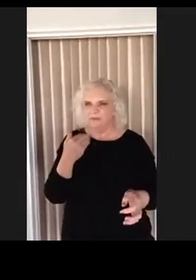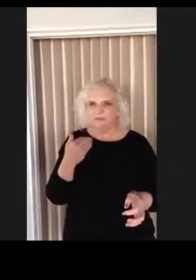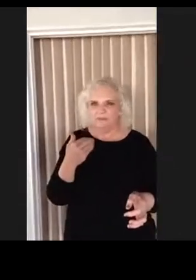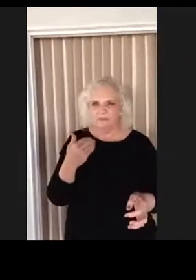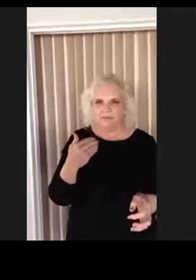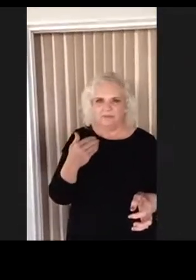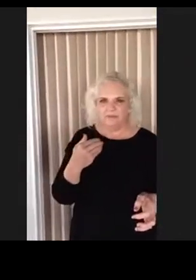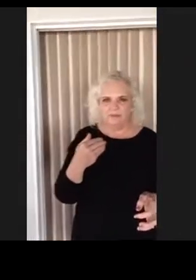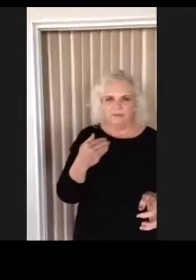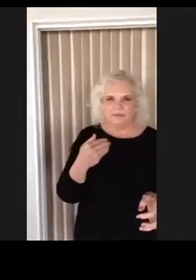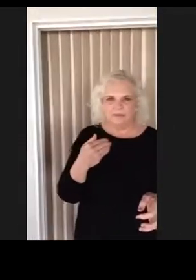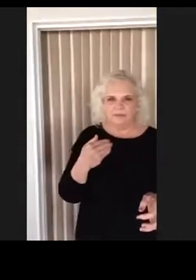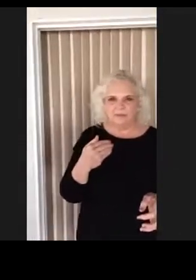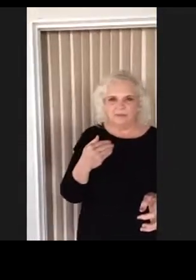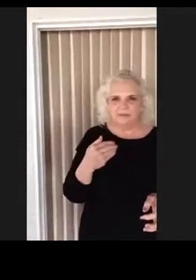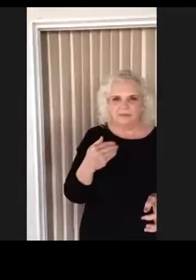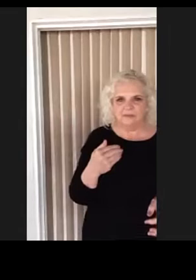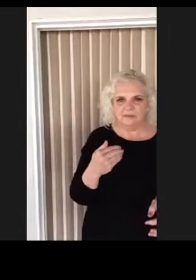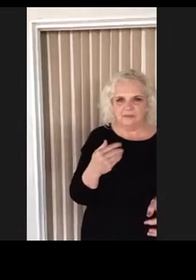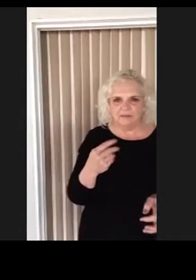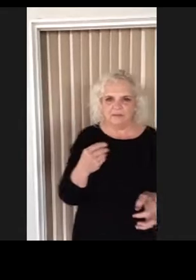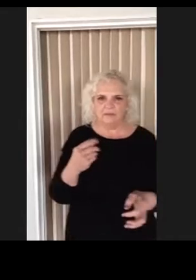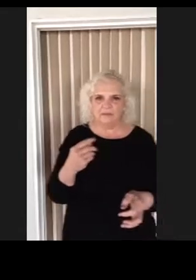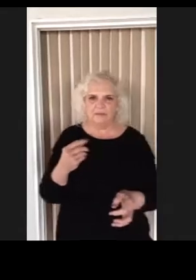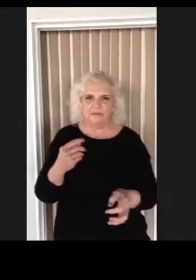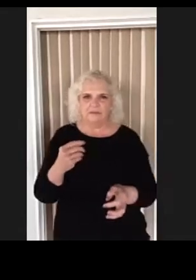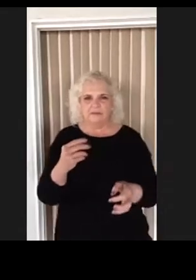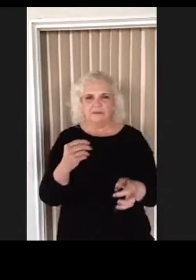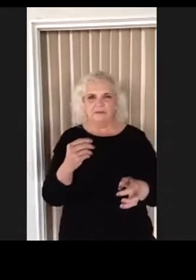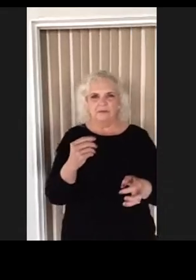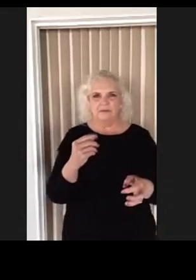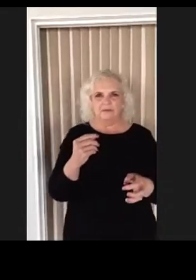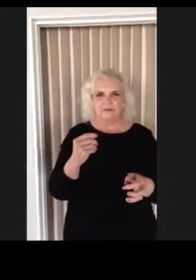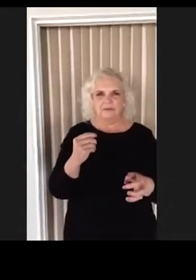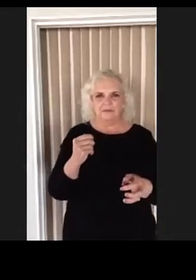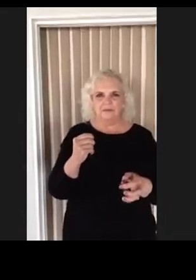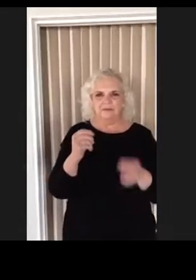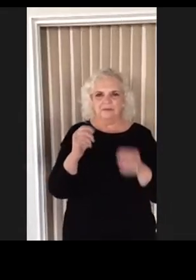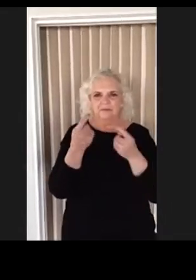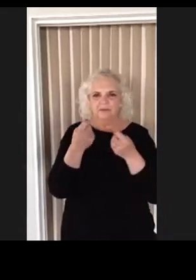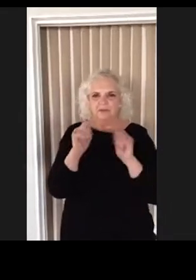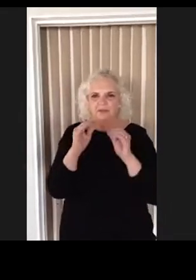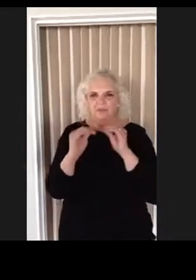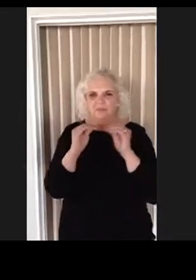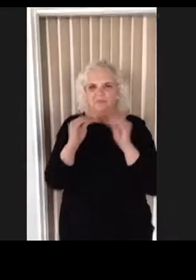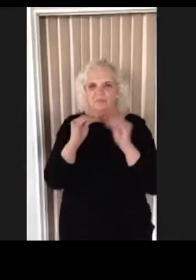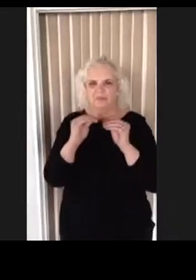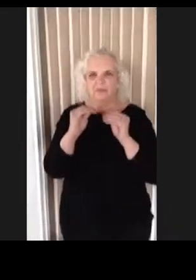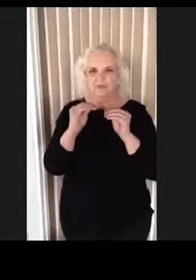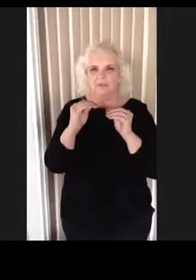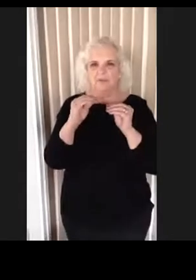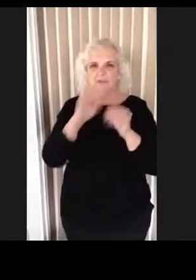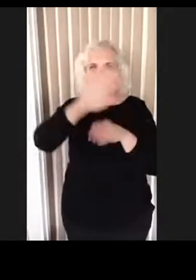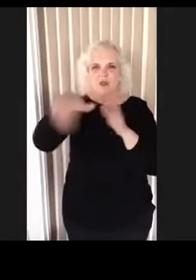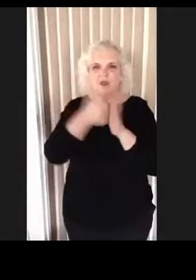What we're gonna do so we have all of your videos that you've